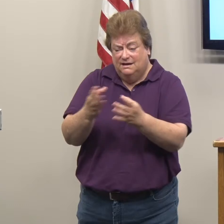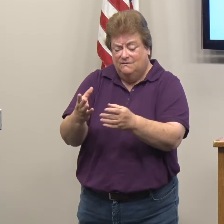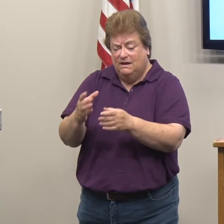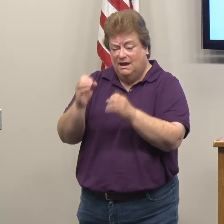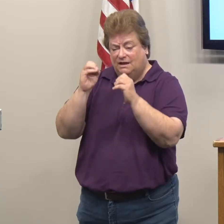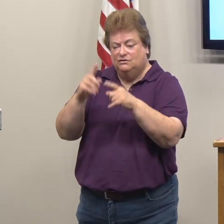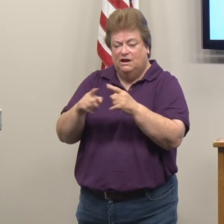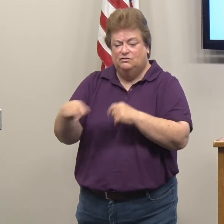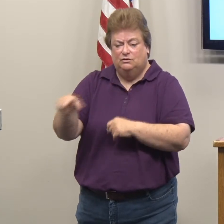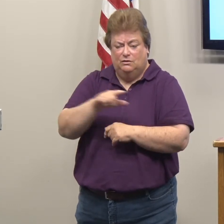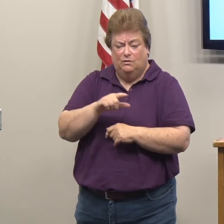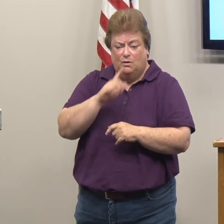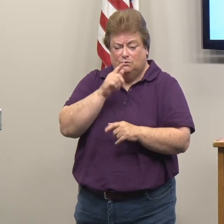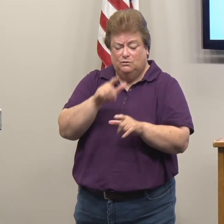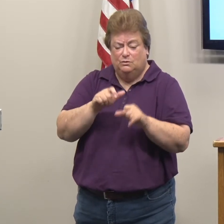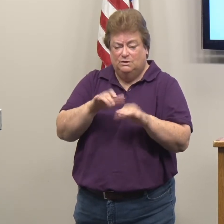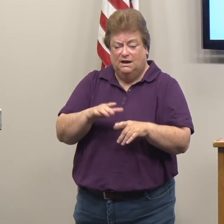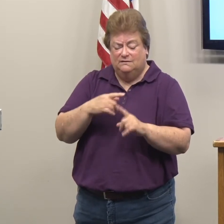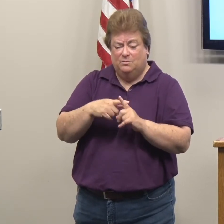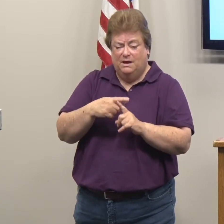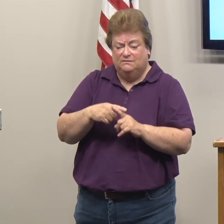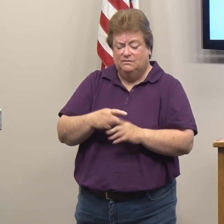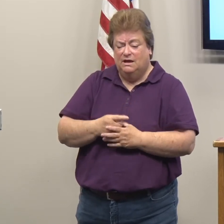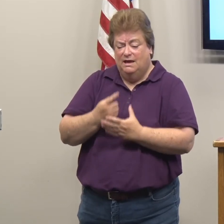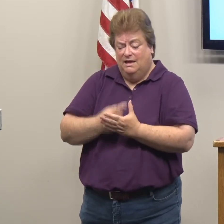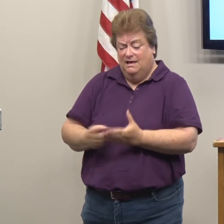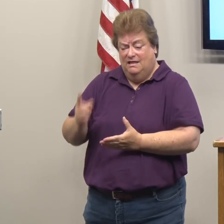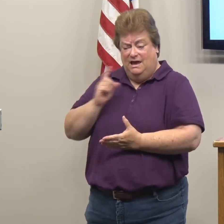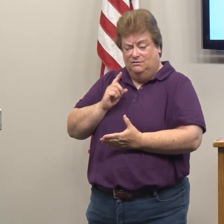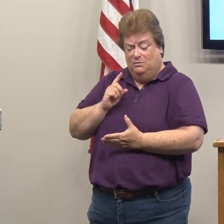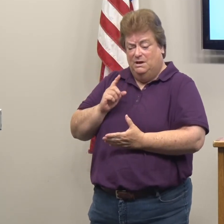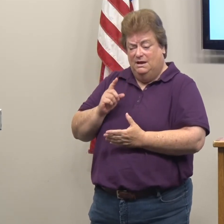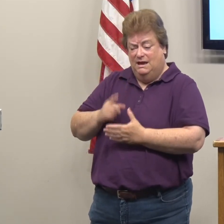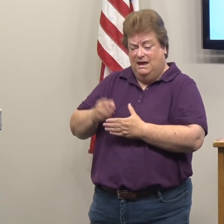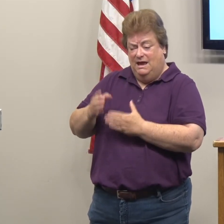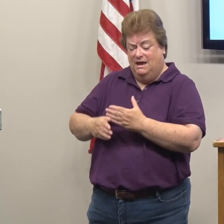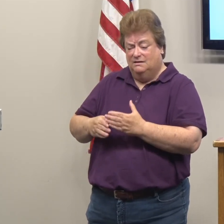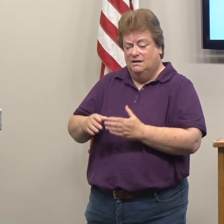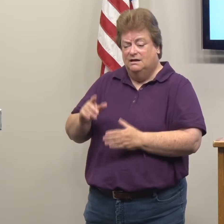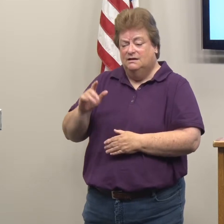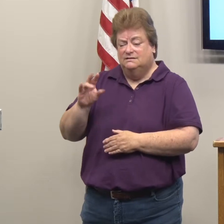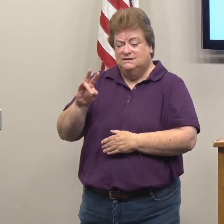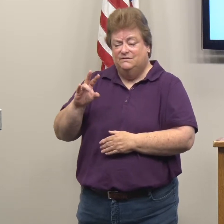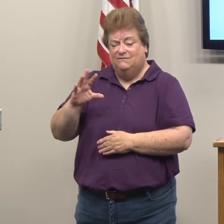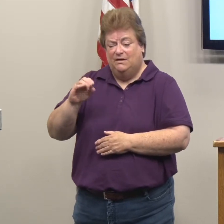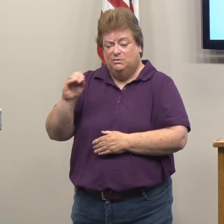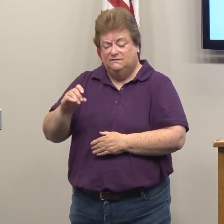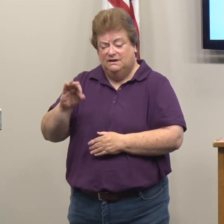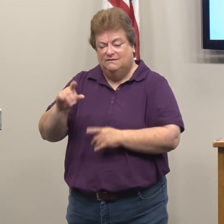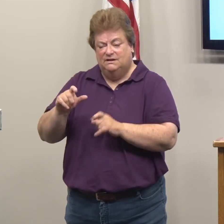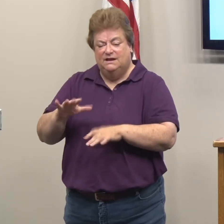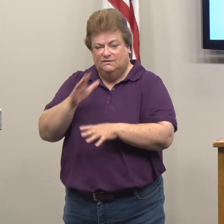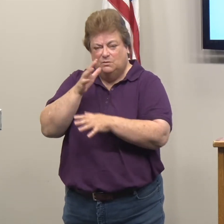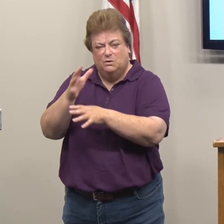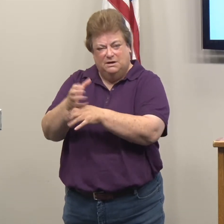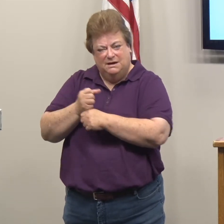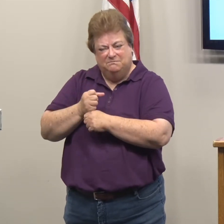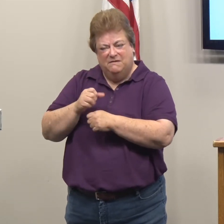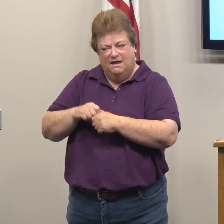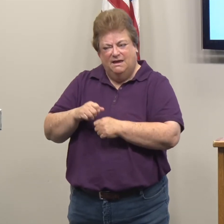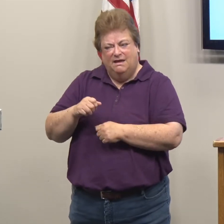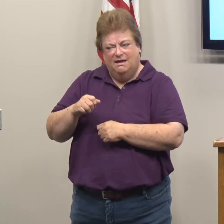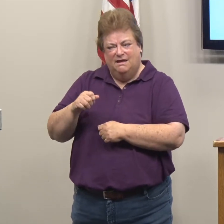positive. The end of last week, about 75% of the testing results were received within 2 to 3